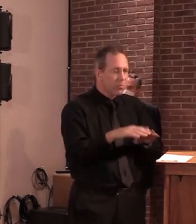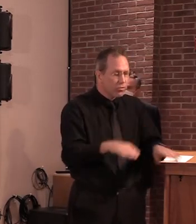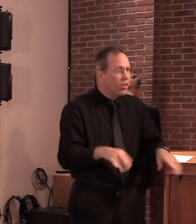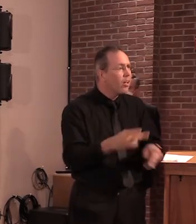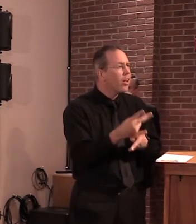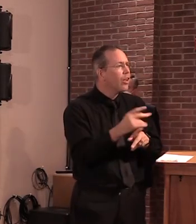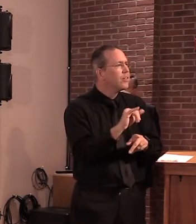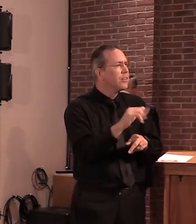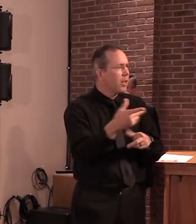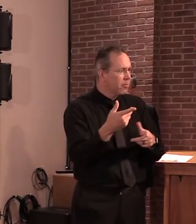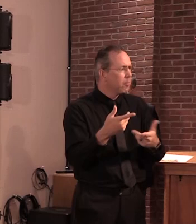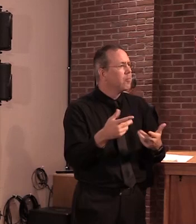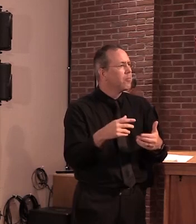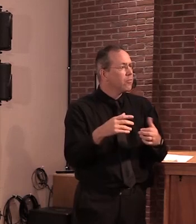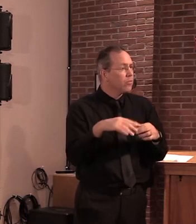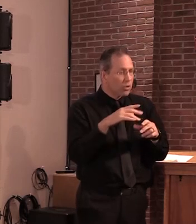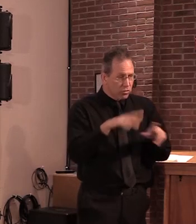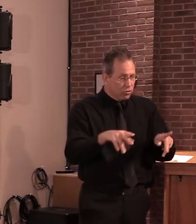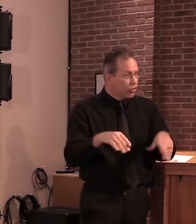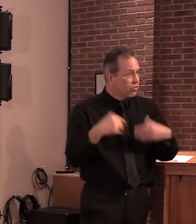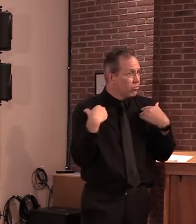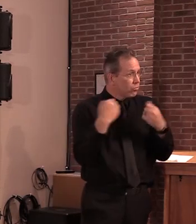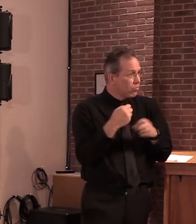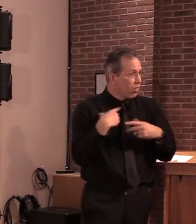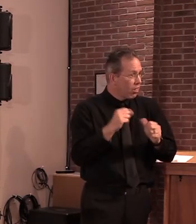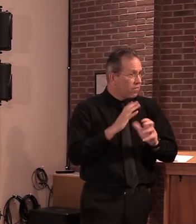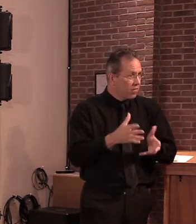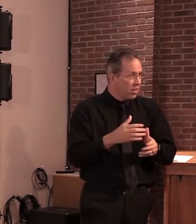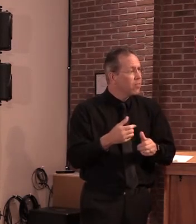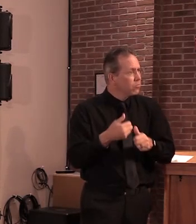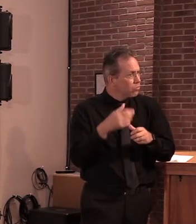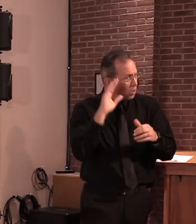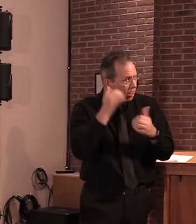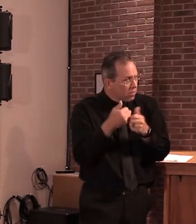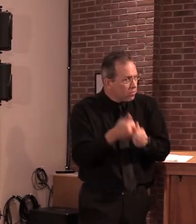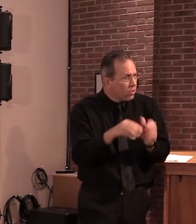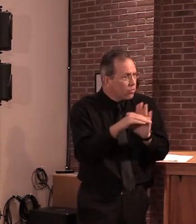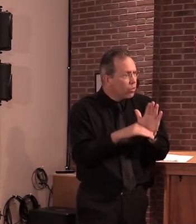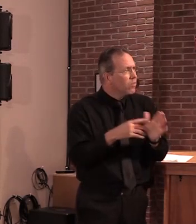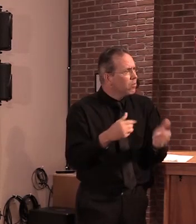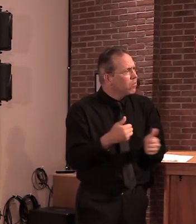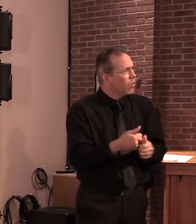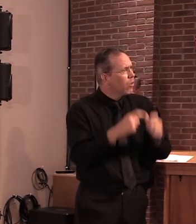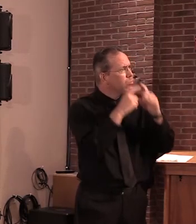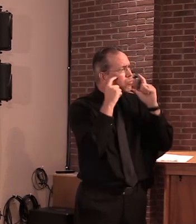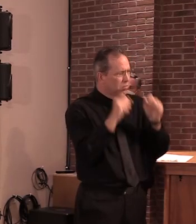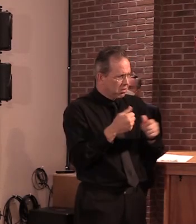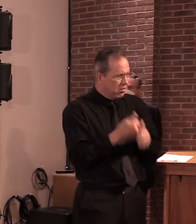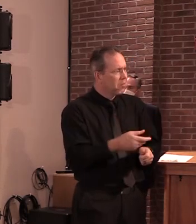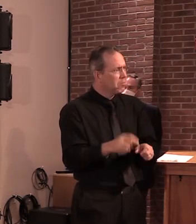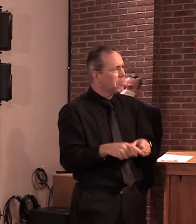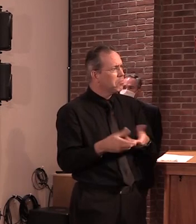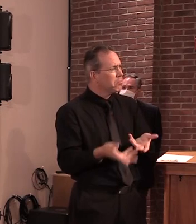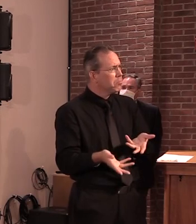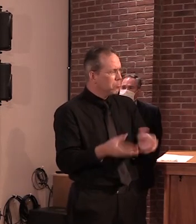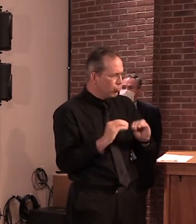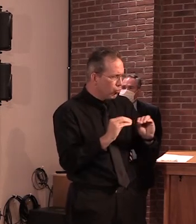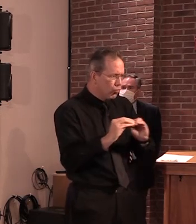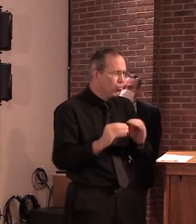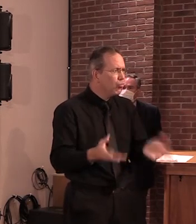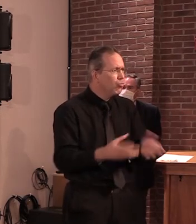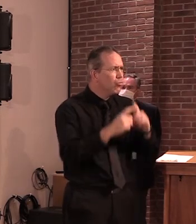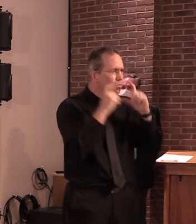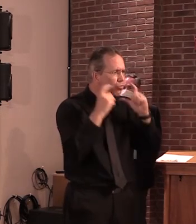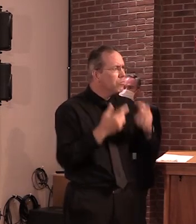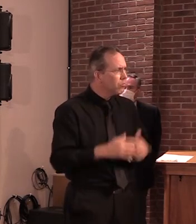Children are quite resilient and can meet new norms of behaviors if they understand what's expected of them. And then the